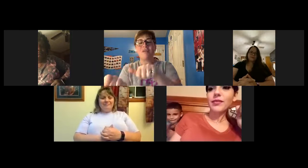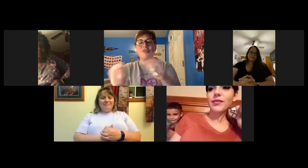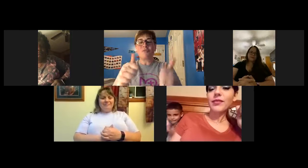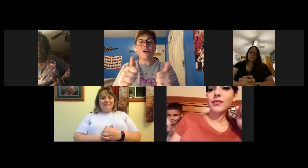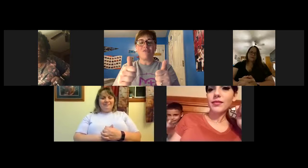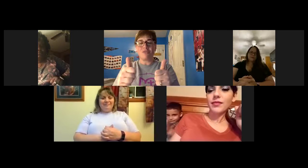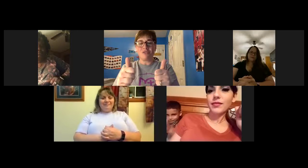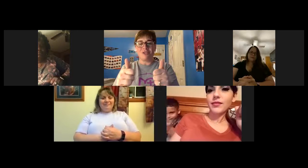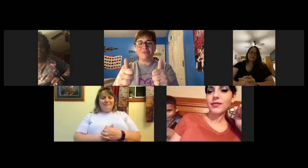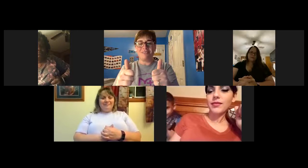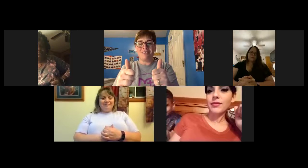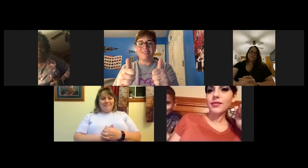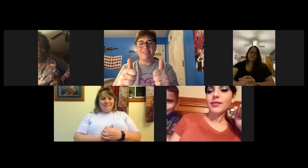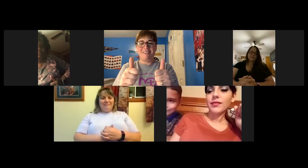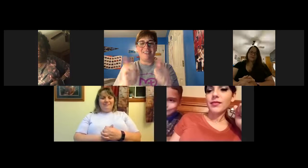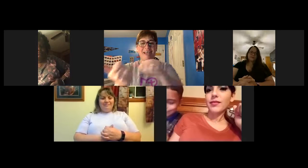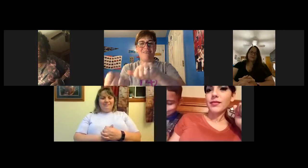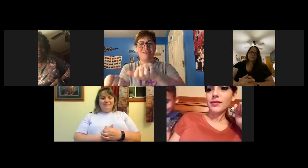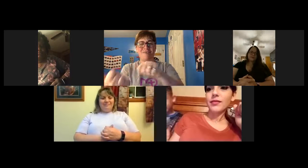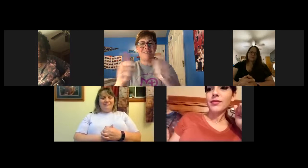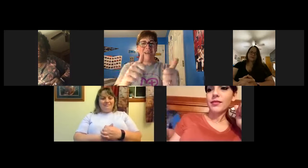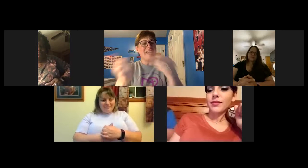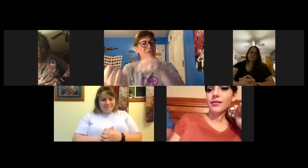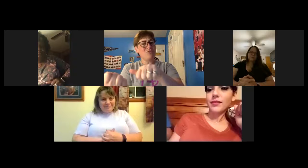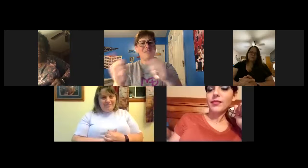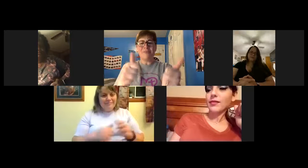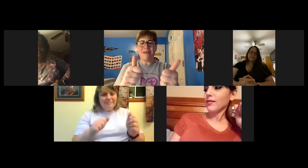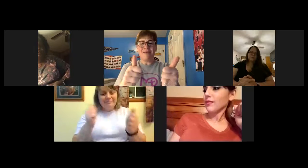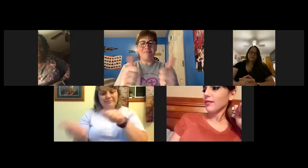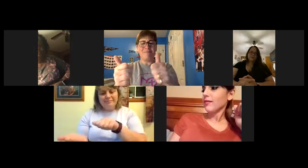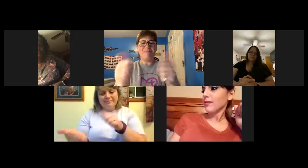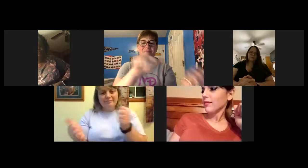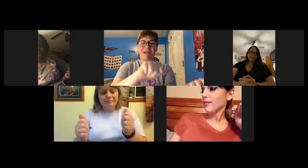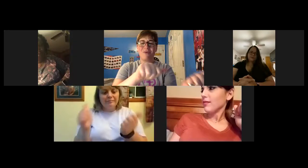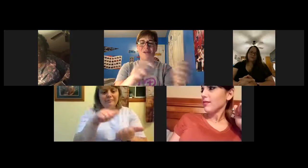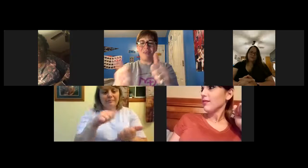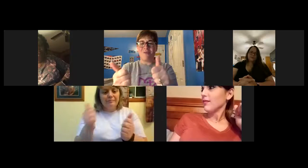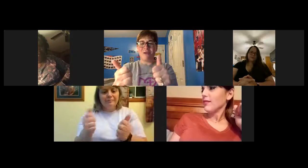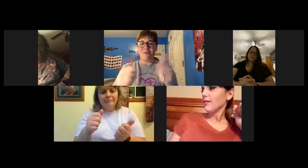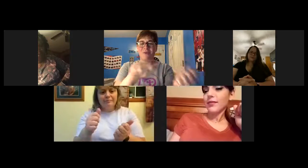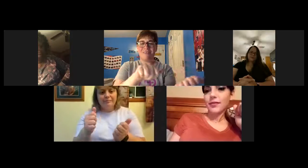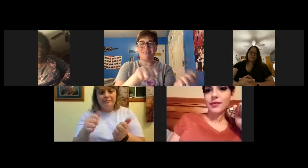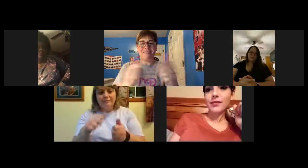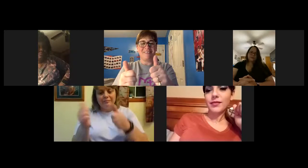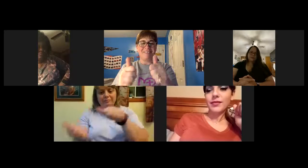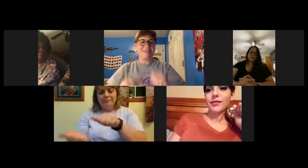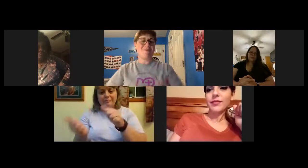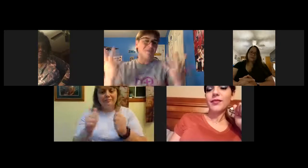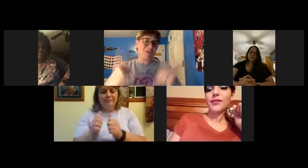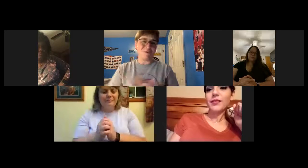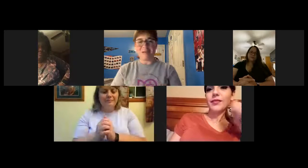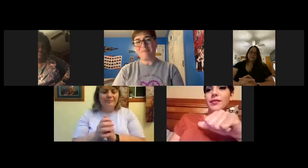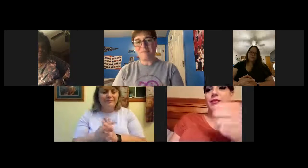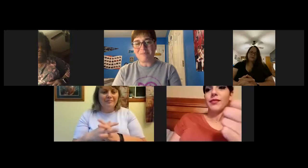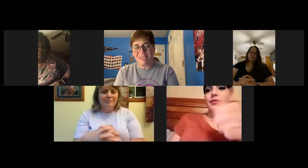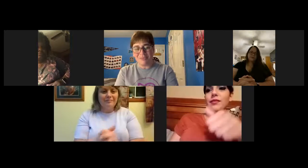which way feels more comfortable to you. Like I feel I can do it this way, but I want to go that way more. So